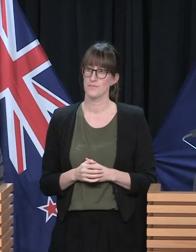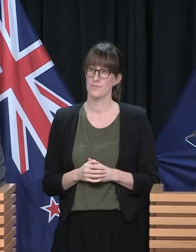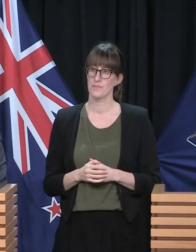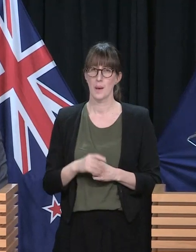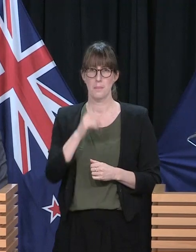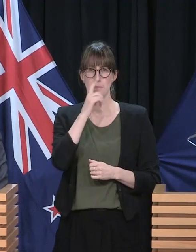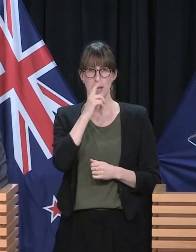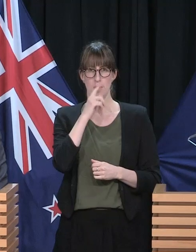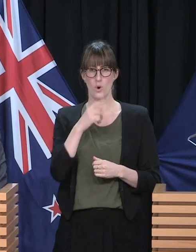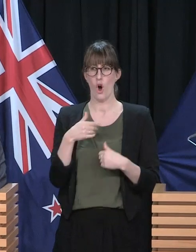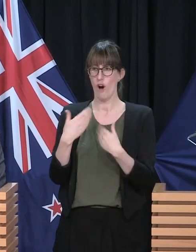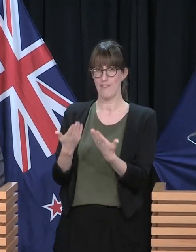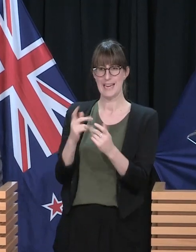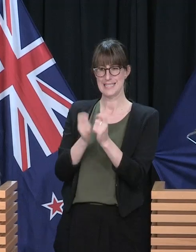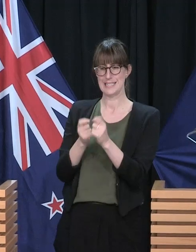are rejecting the offer